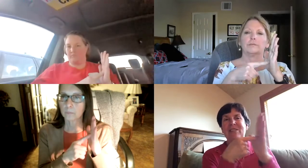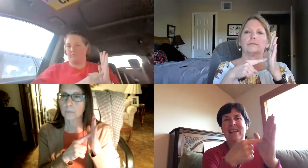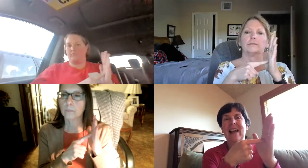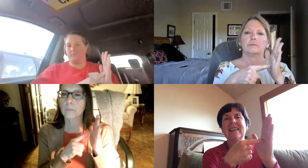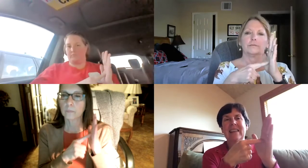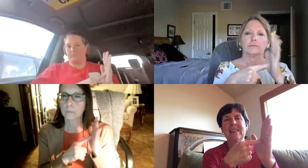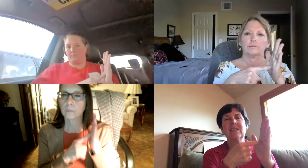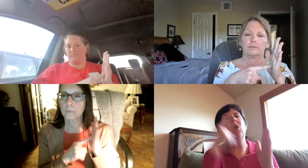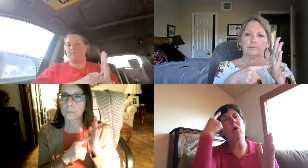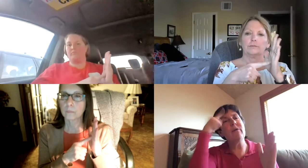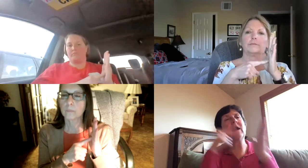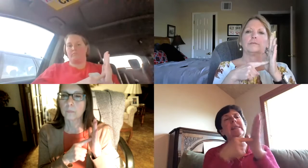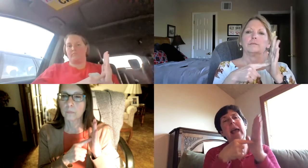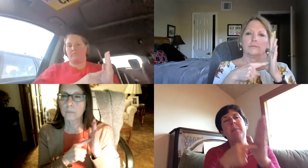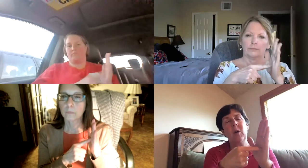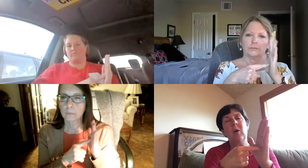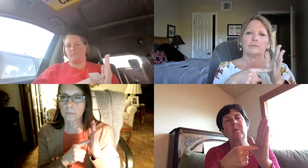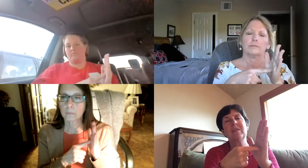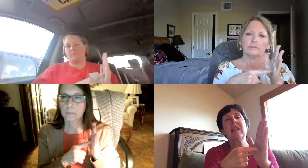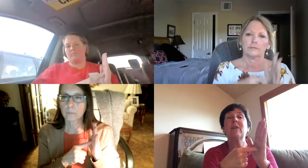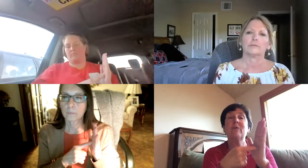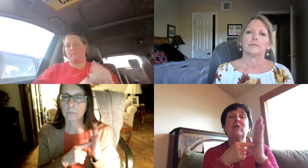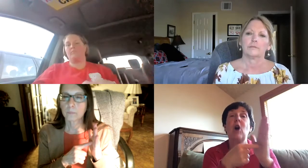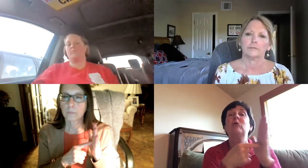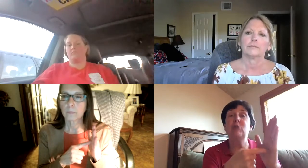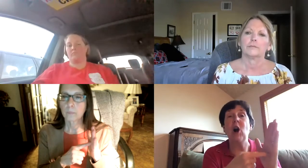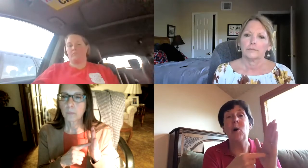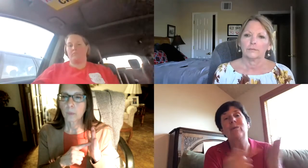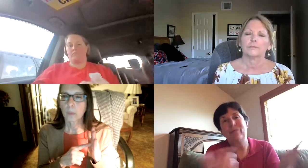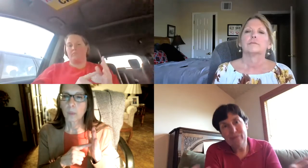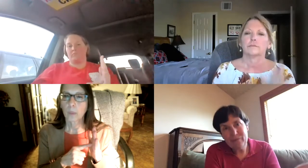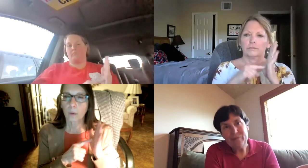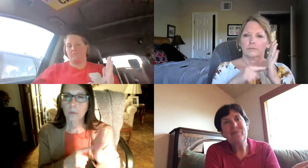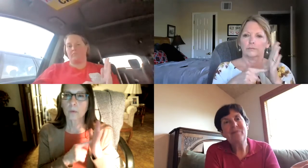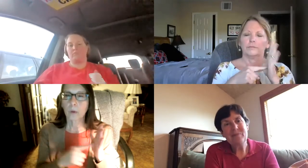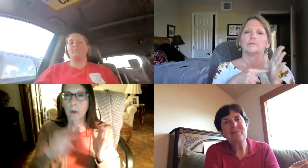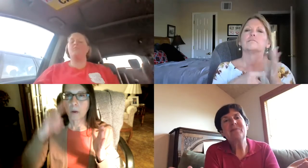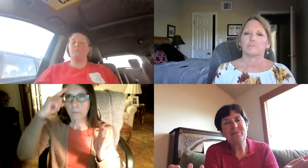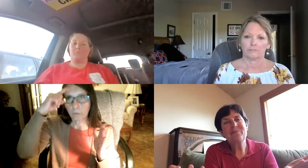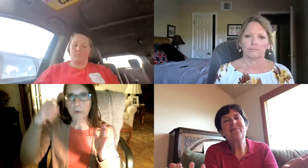you'll see like this. Oh, for example, it's like for show, show.